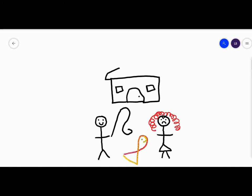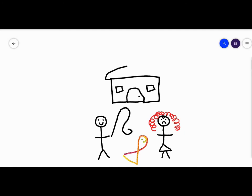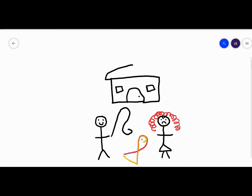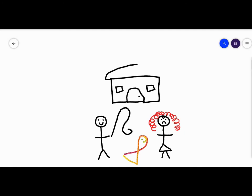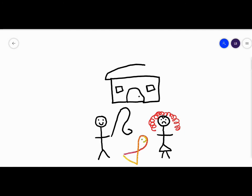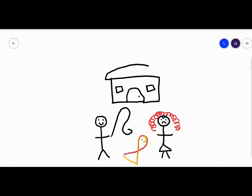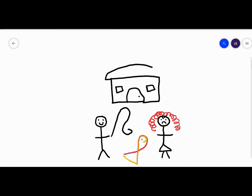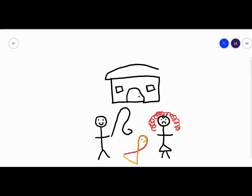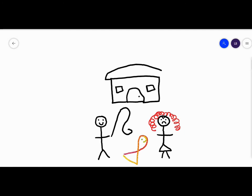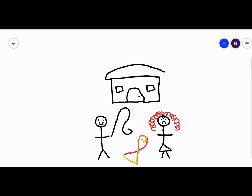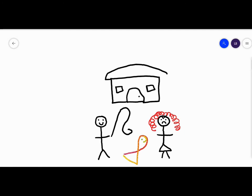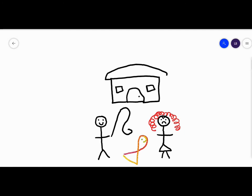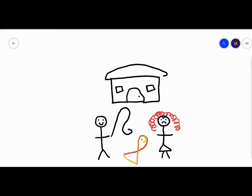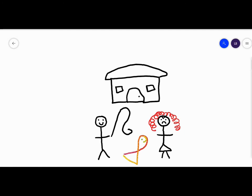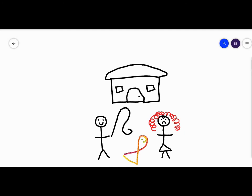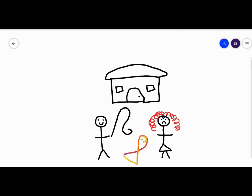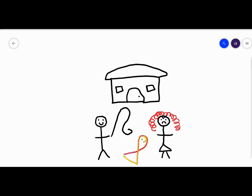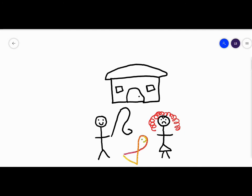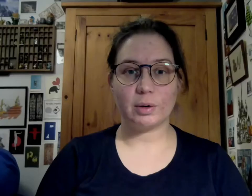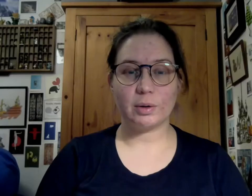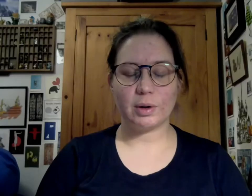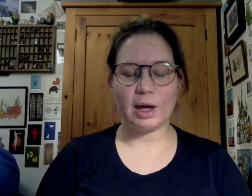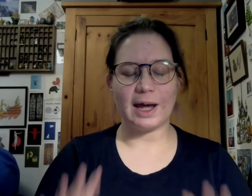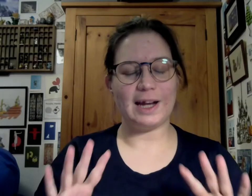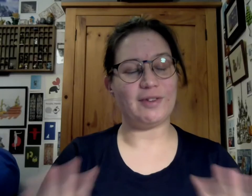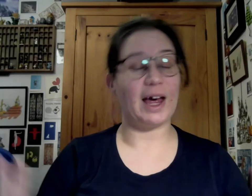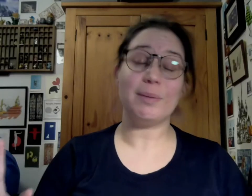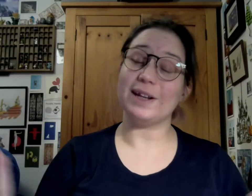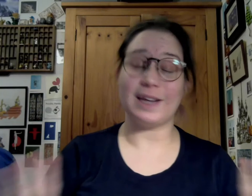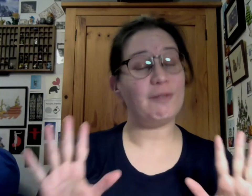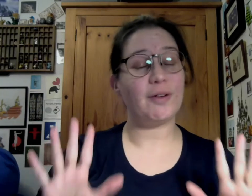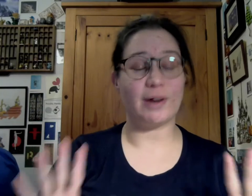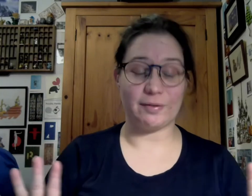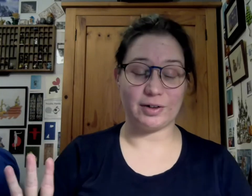roof. Here we go. I lived happily ever after.